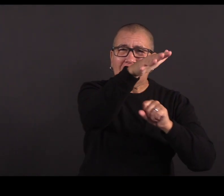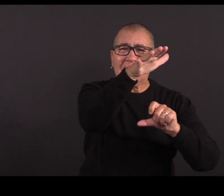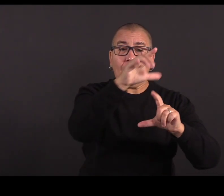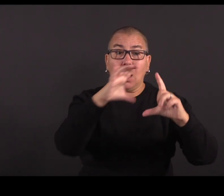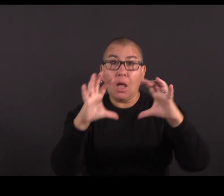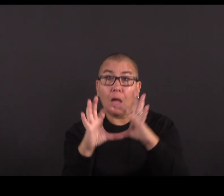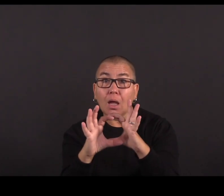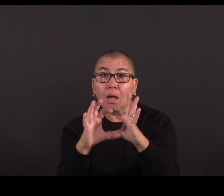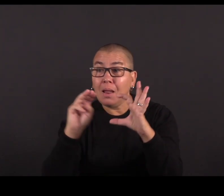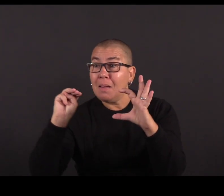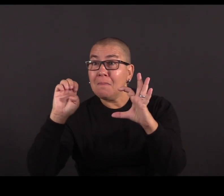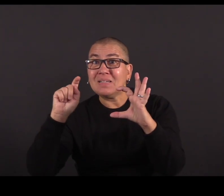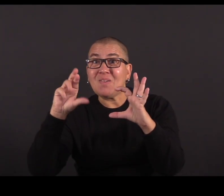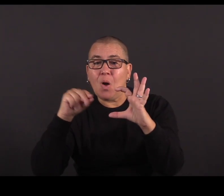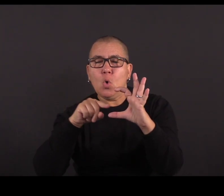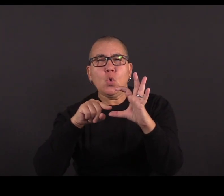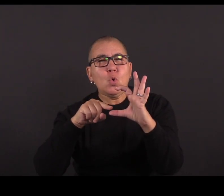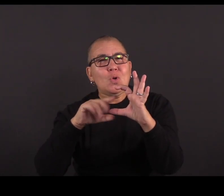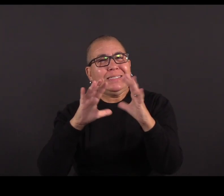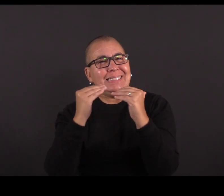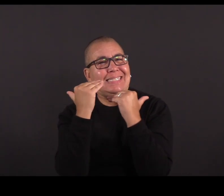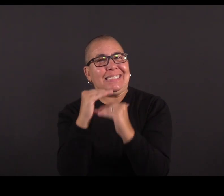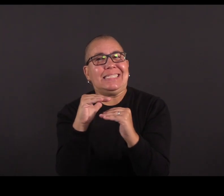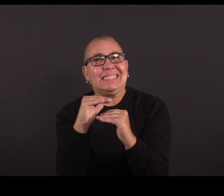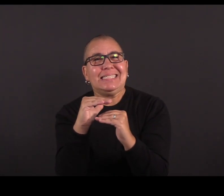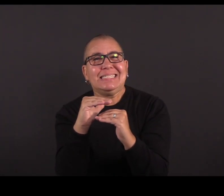available units might be harder to find.